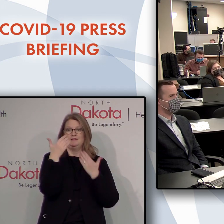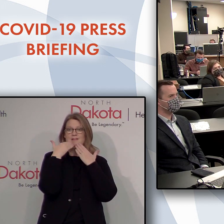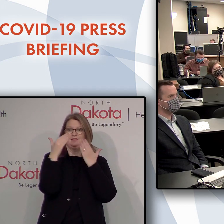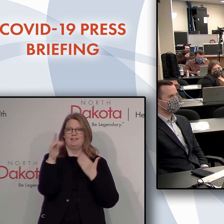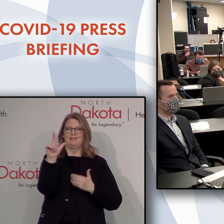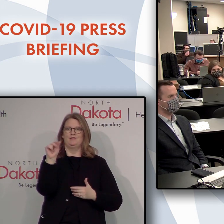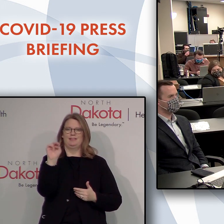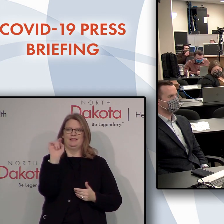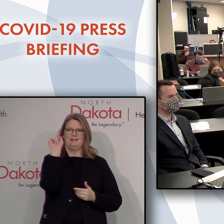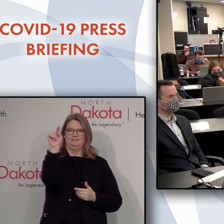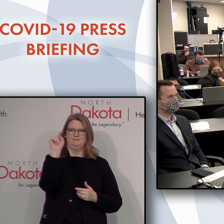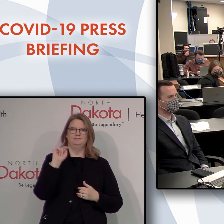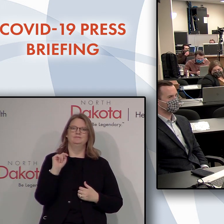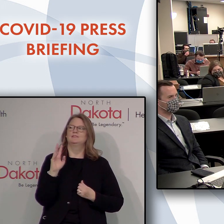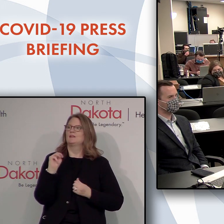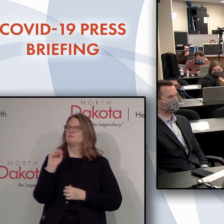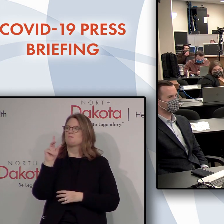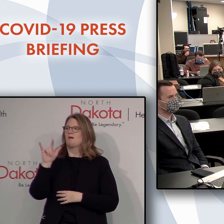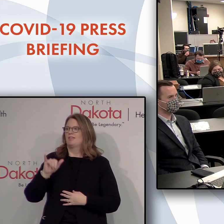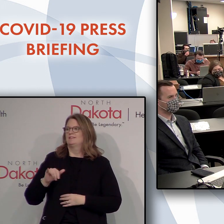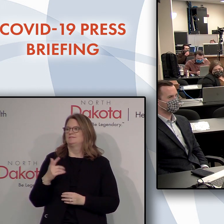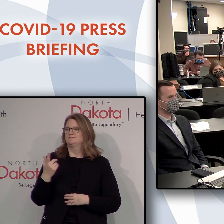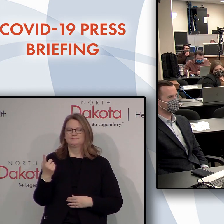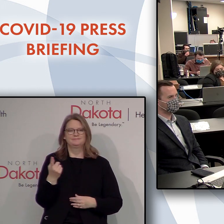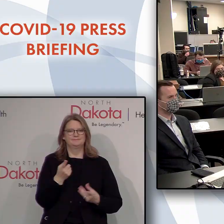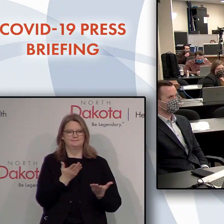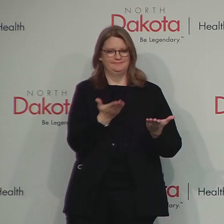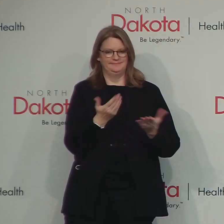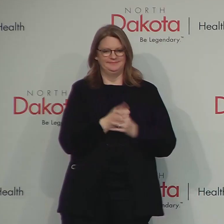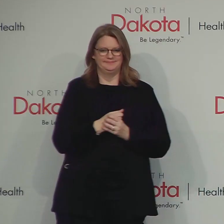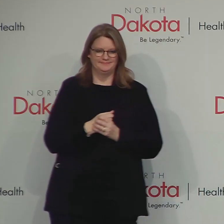Lane, for asking a question of Molly Howell. Here she comes.